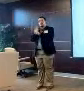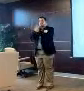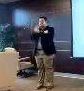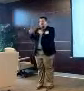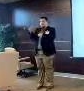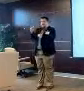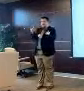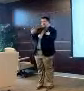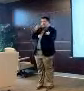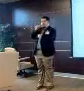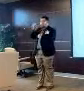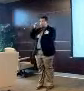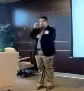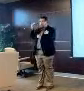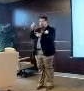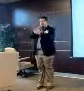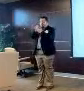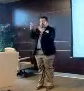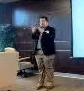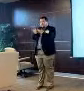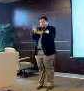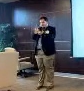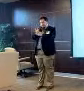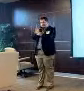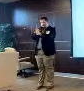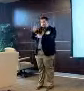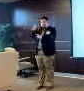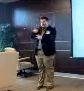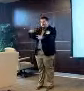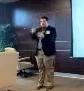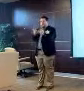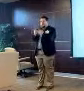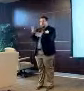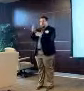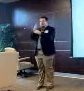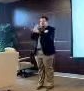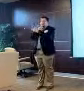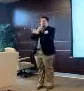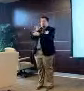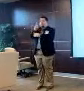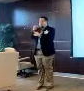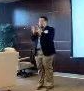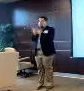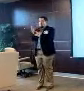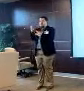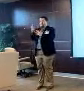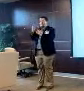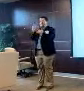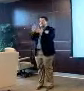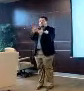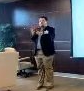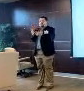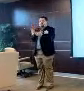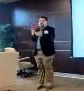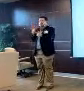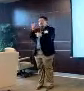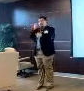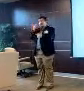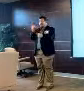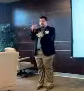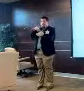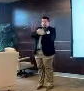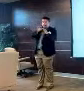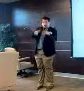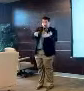Home program that helps care for patients at home through our telemedicine abilities. So when you combine the